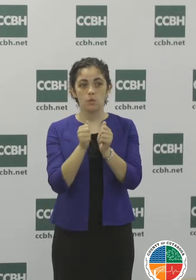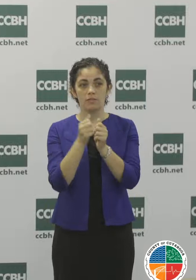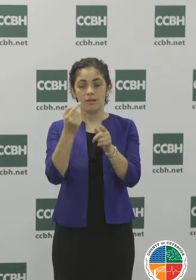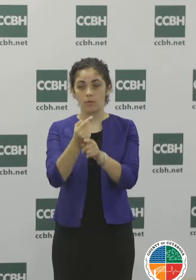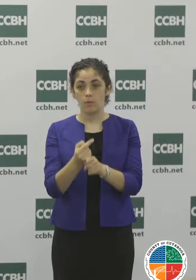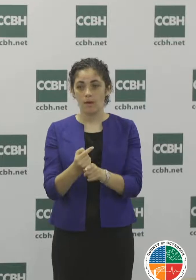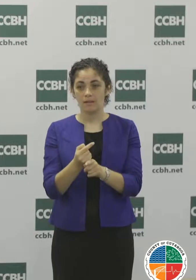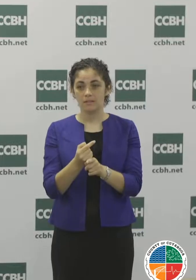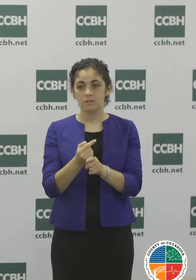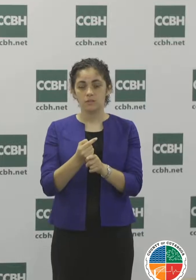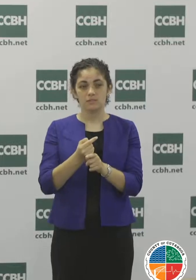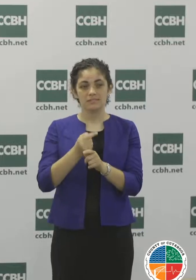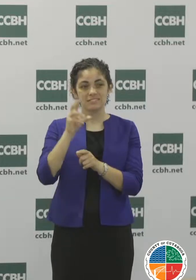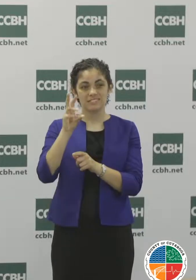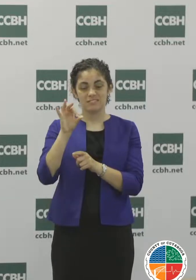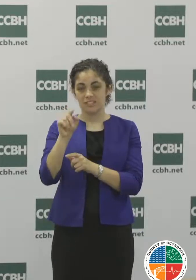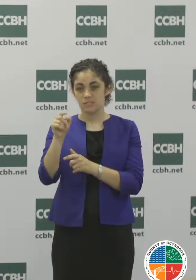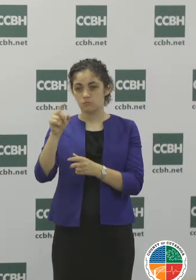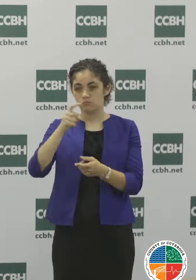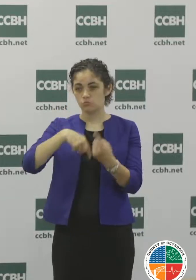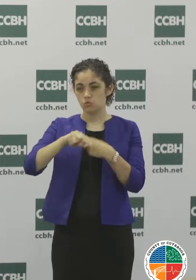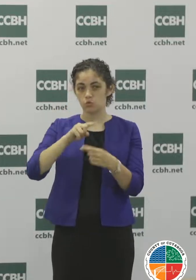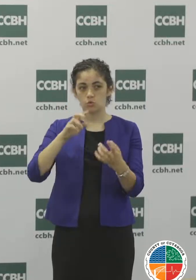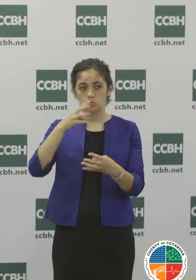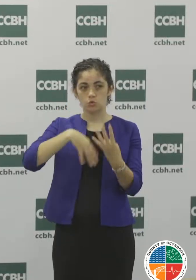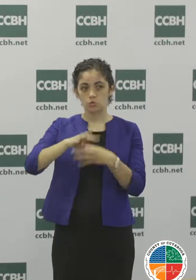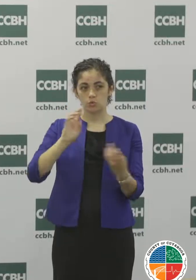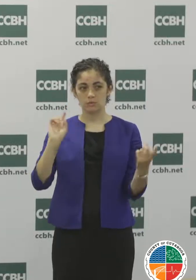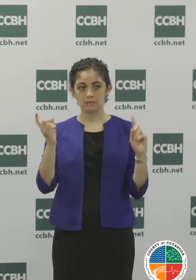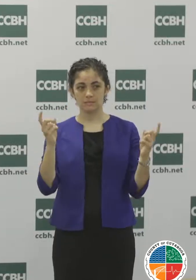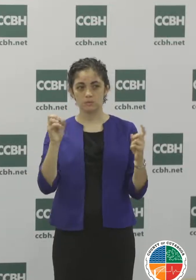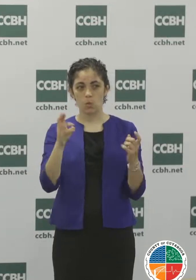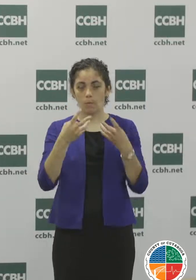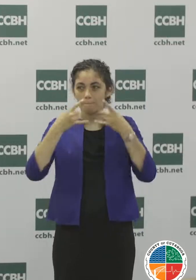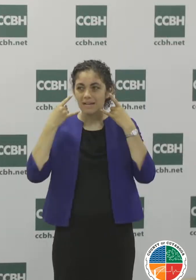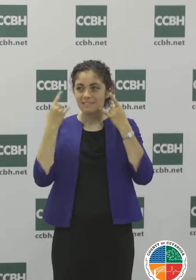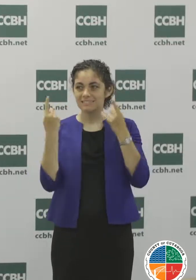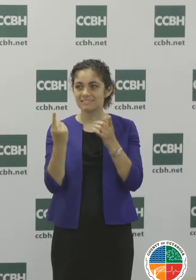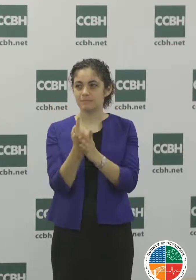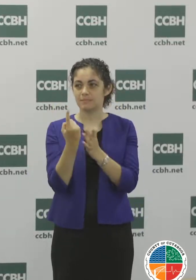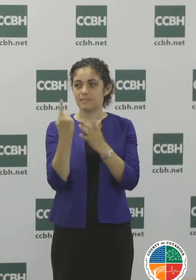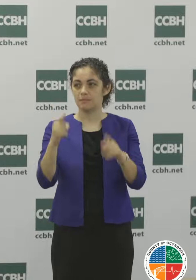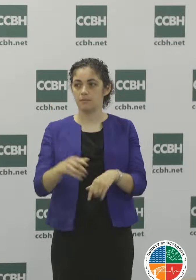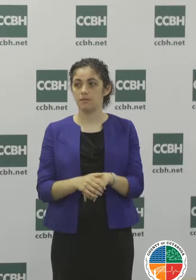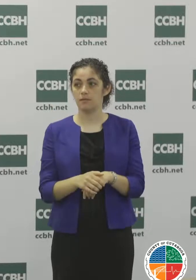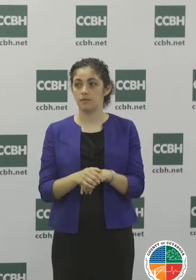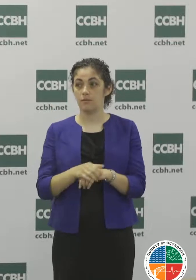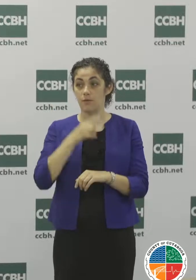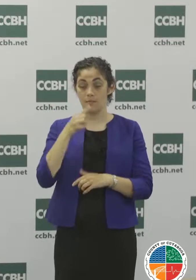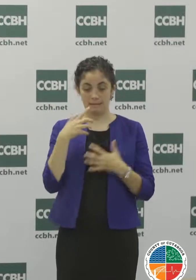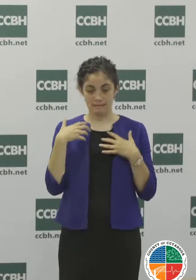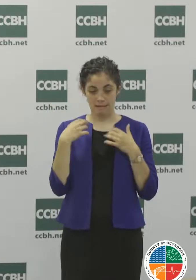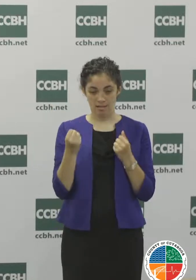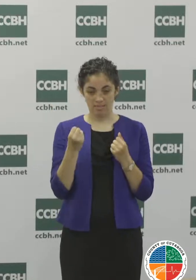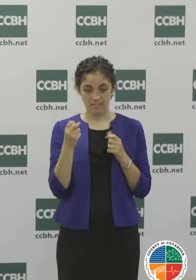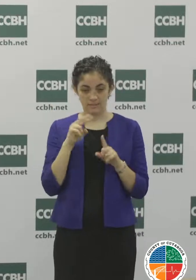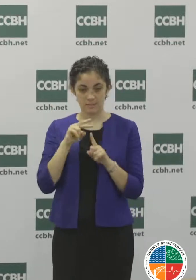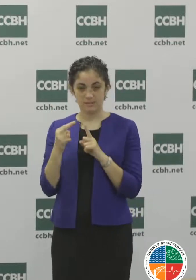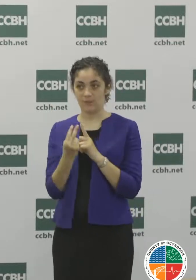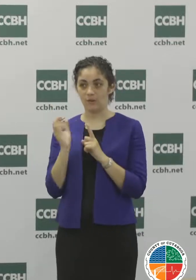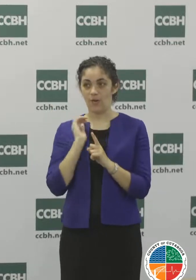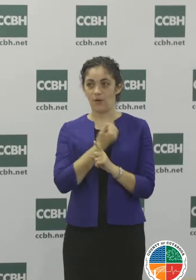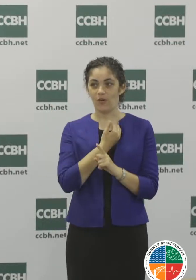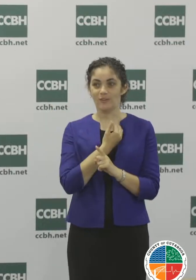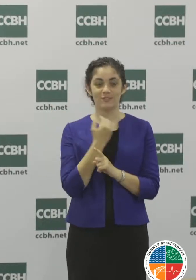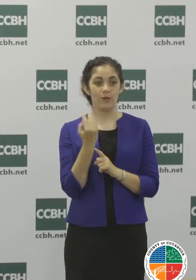appropriate social distancing and masking, how big of a concern is that to the Board of Health? Well, I think from a public health standpoint, I think our first